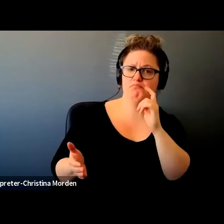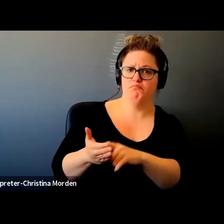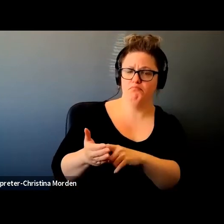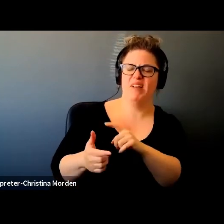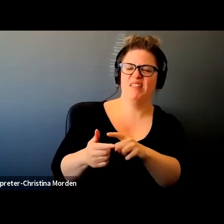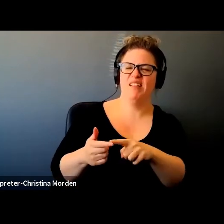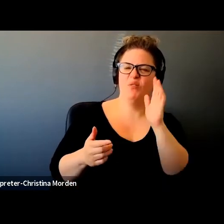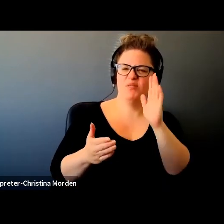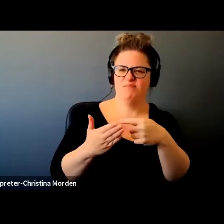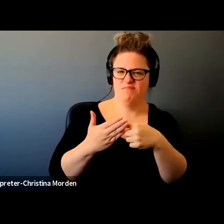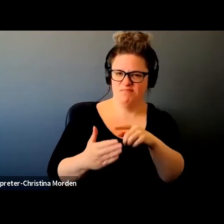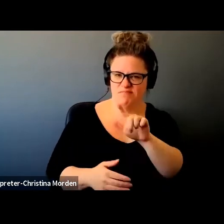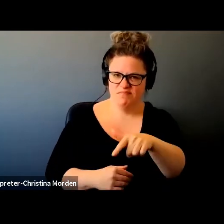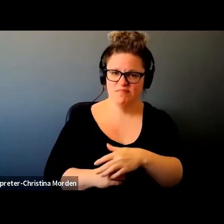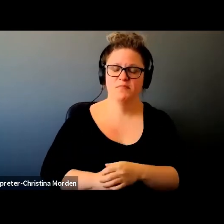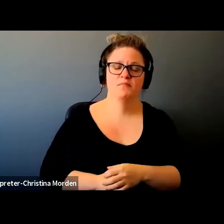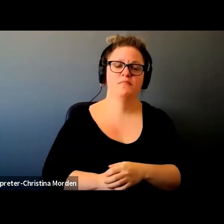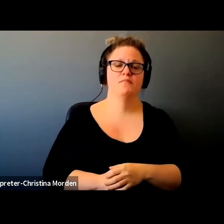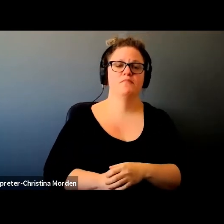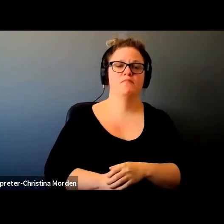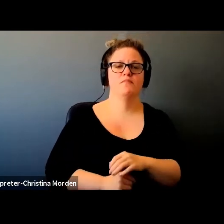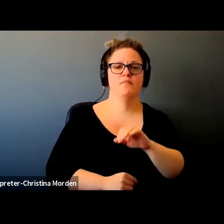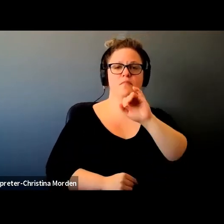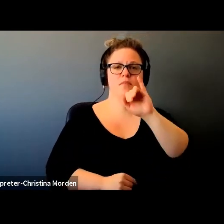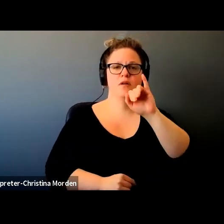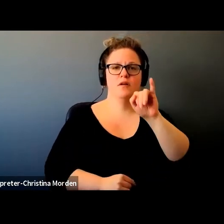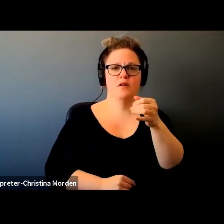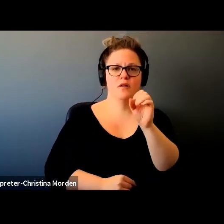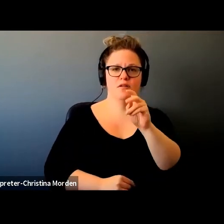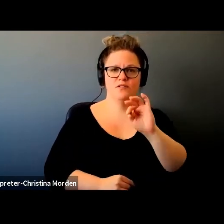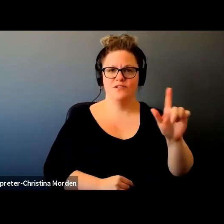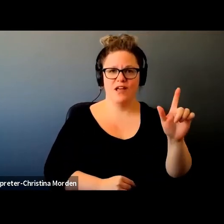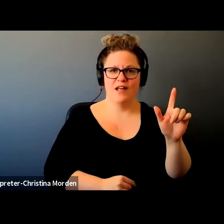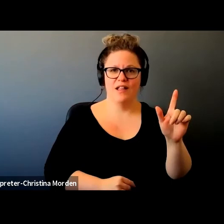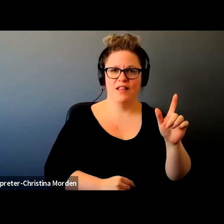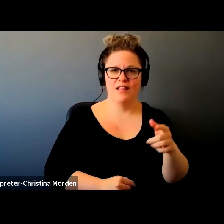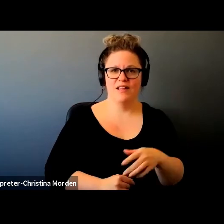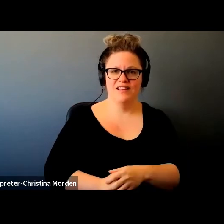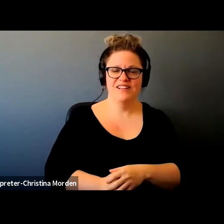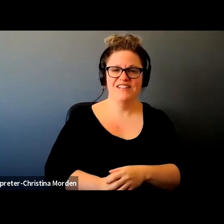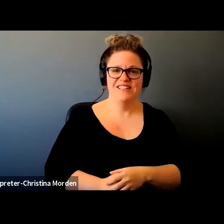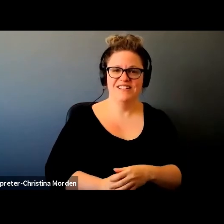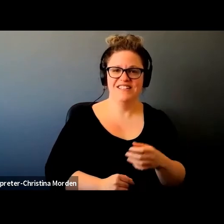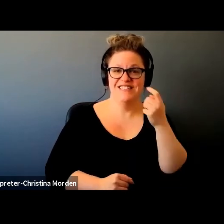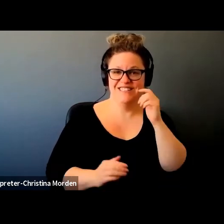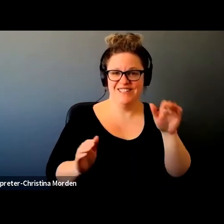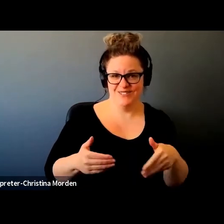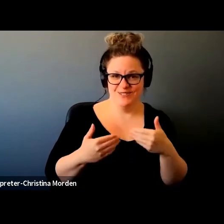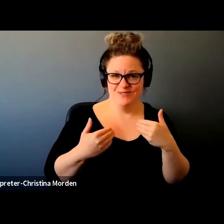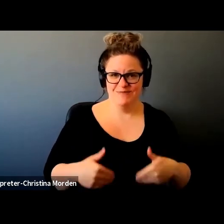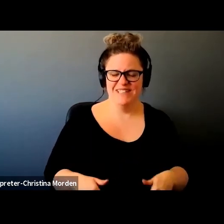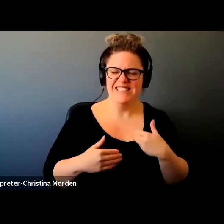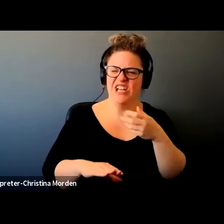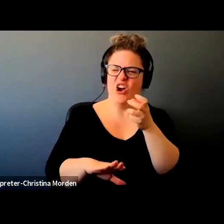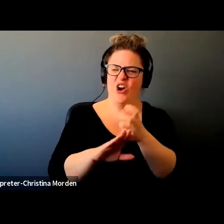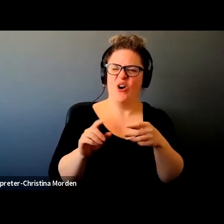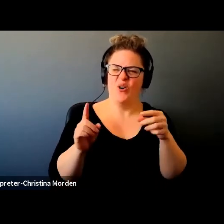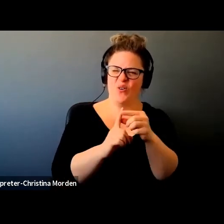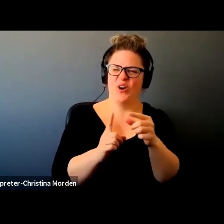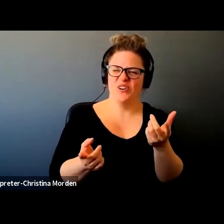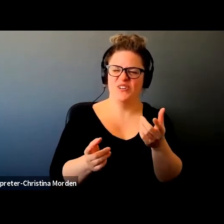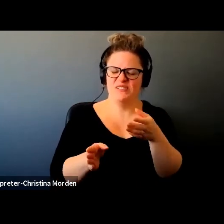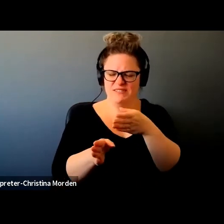me. And she was a mouthful to say multidisciplinary artist. And I'm just going to sort of break